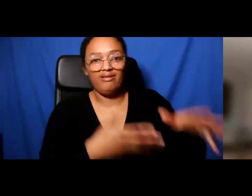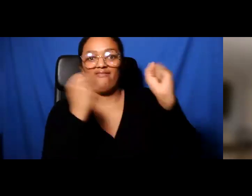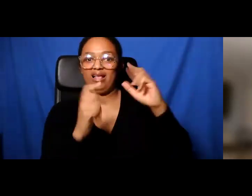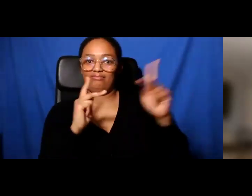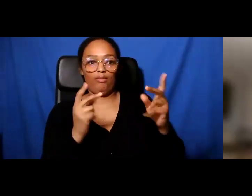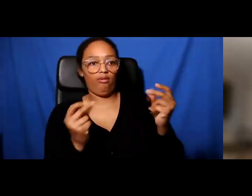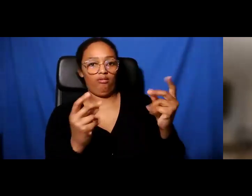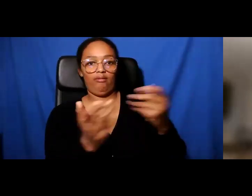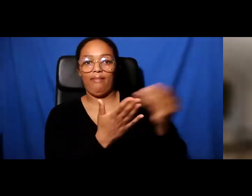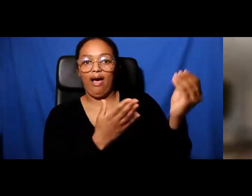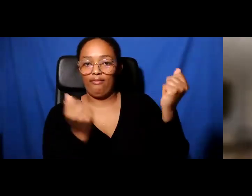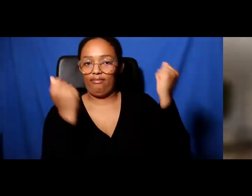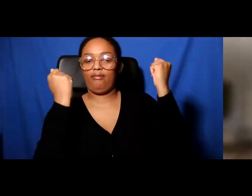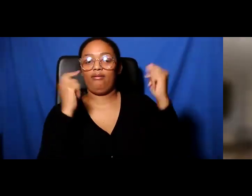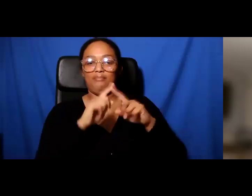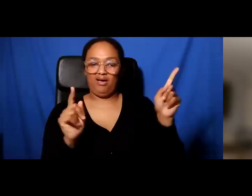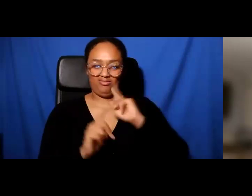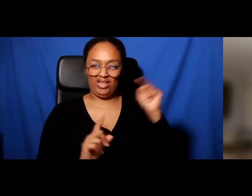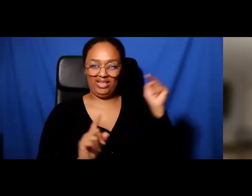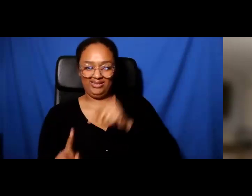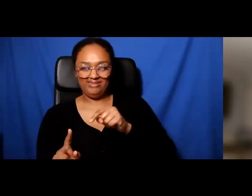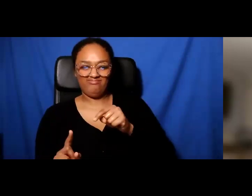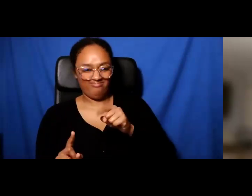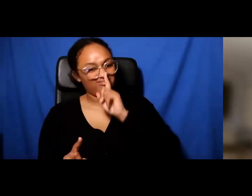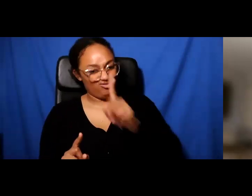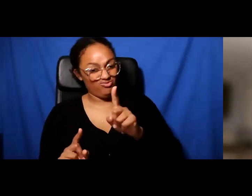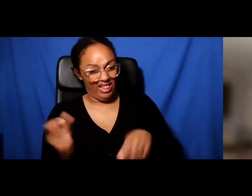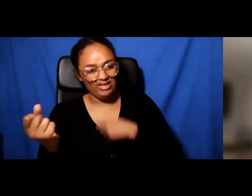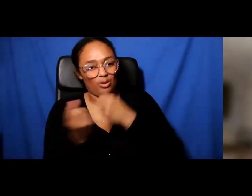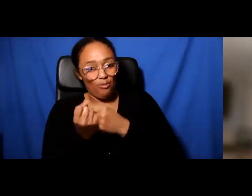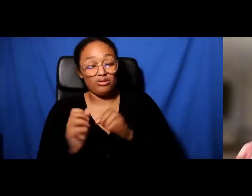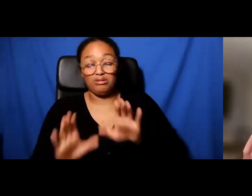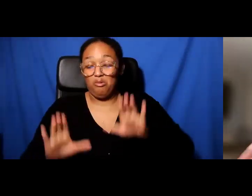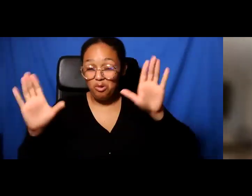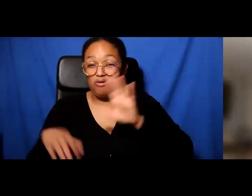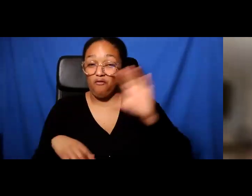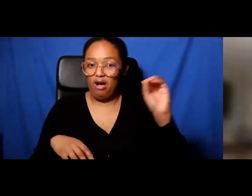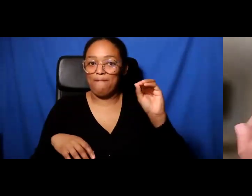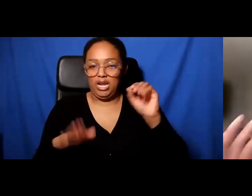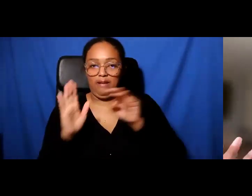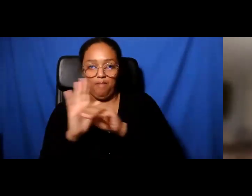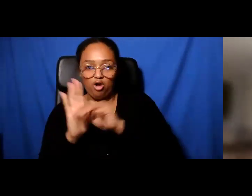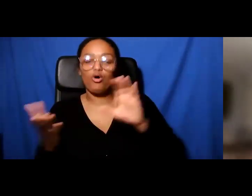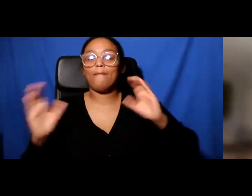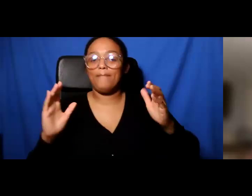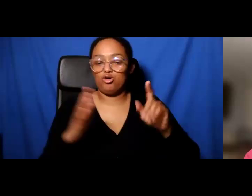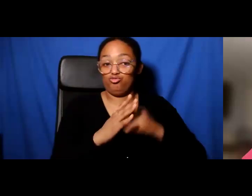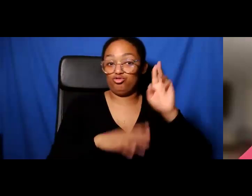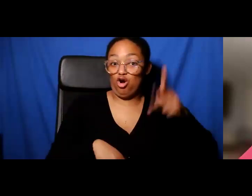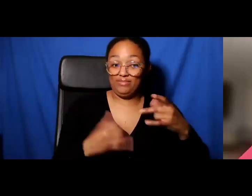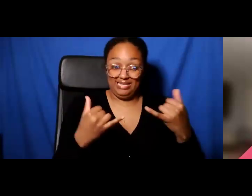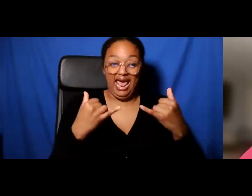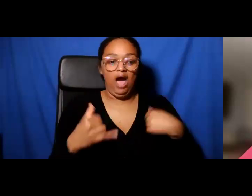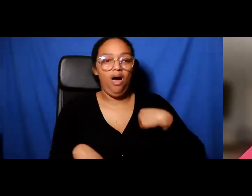makes the difference between a unicorn company, which means a multi-billion dollar company, versus the startups that I keep seeing